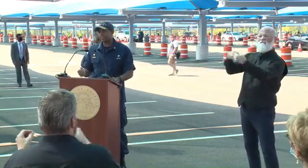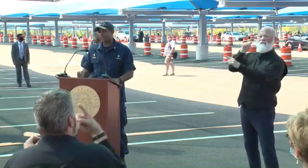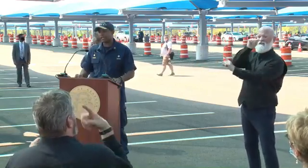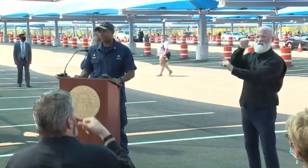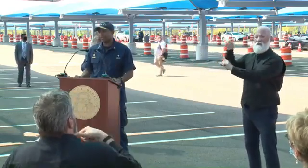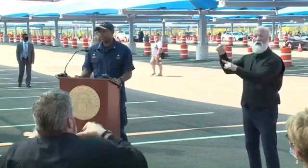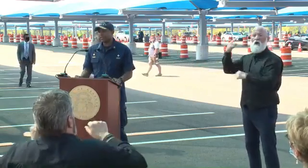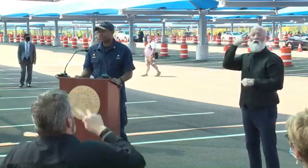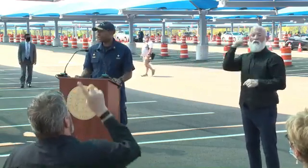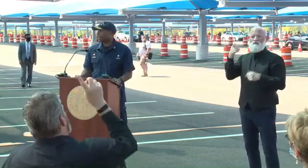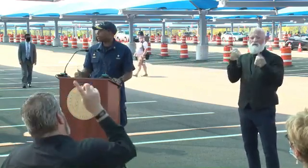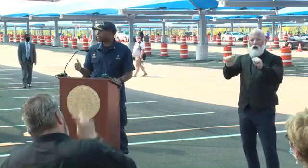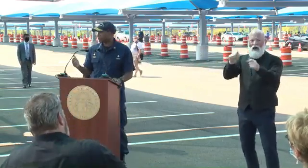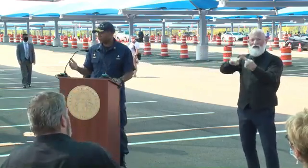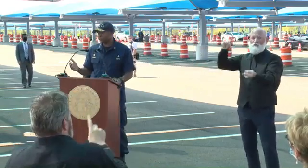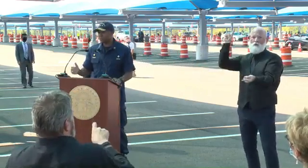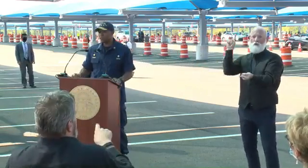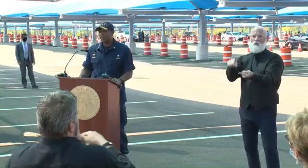testing turnaround time.